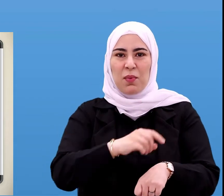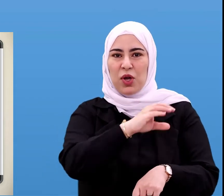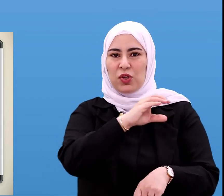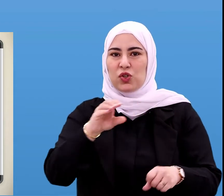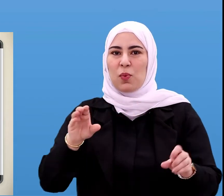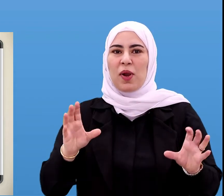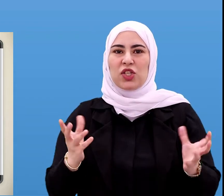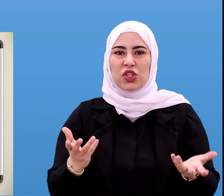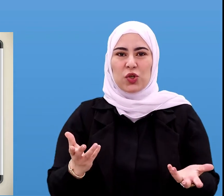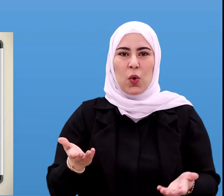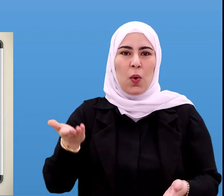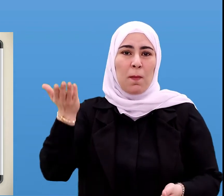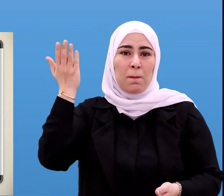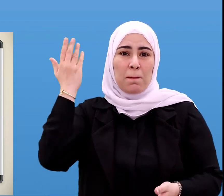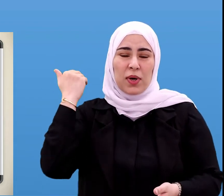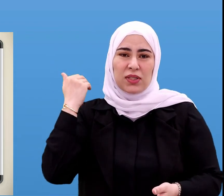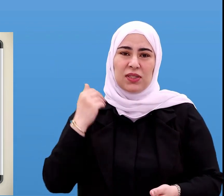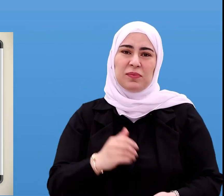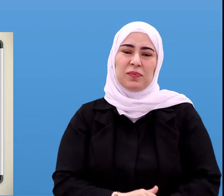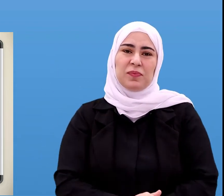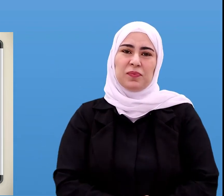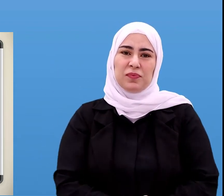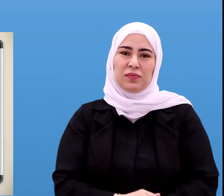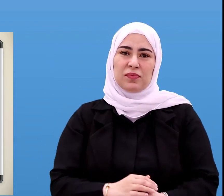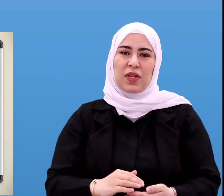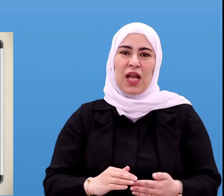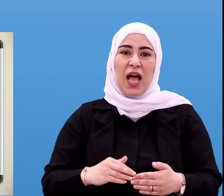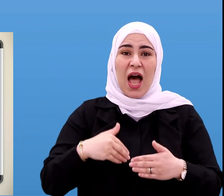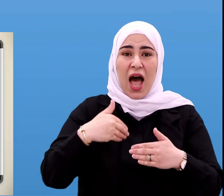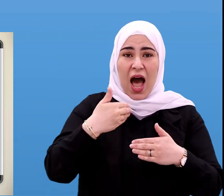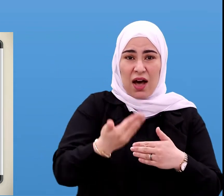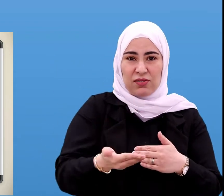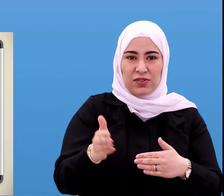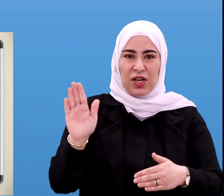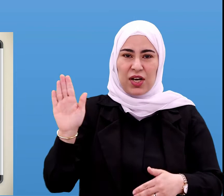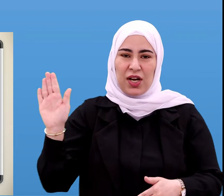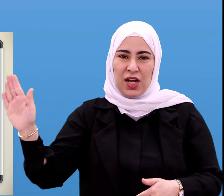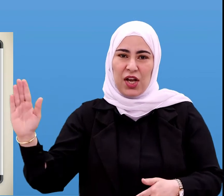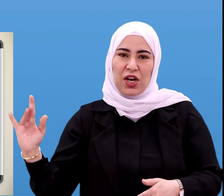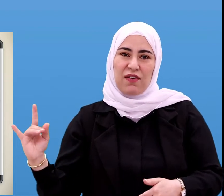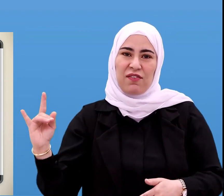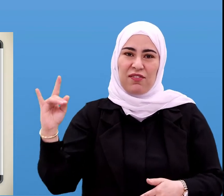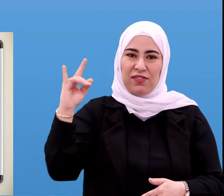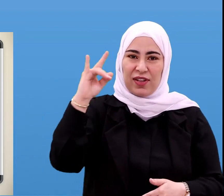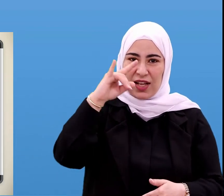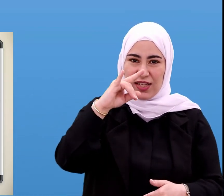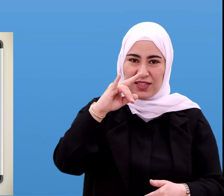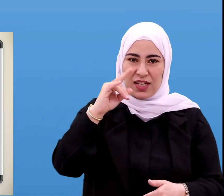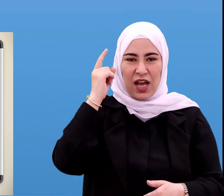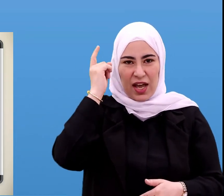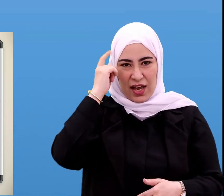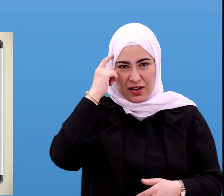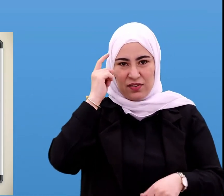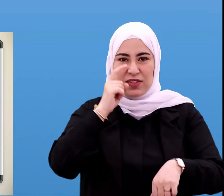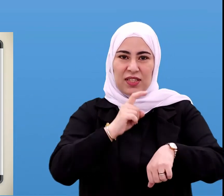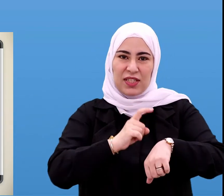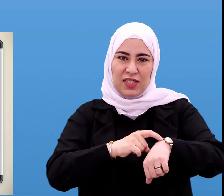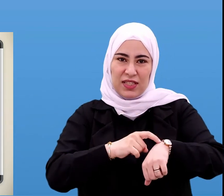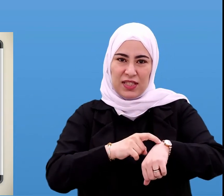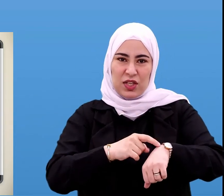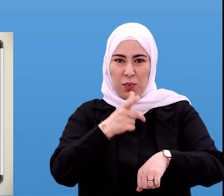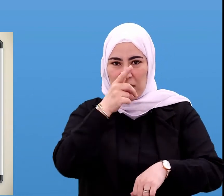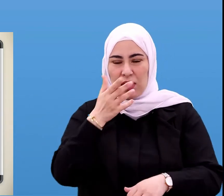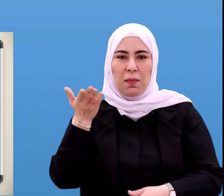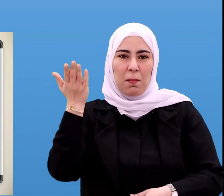shows me that this sentence is in the past? After her flight. So I know that this thing happened